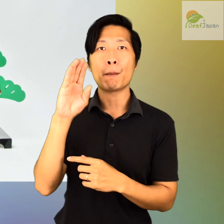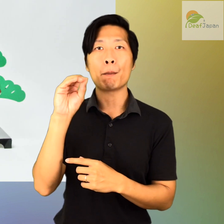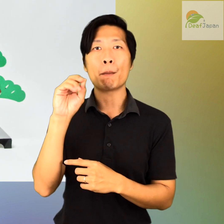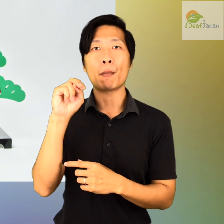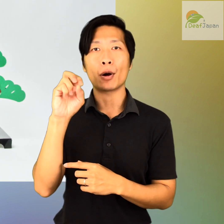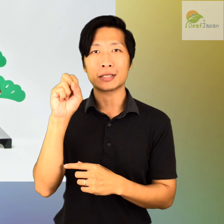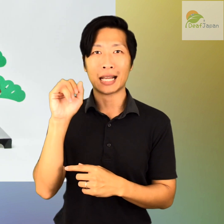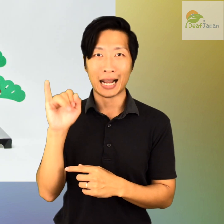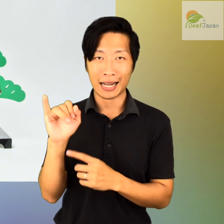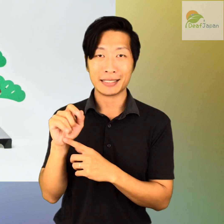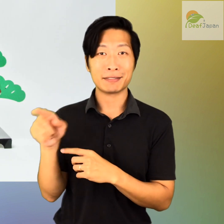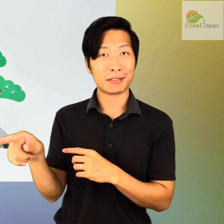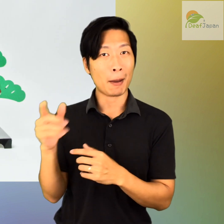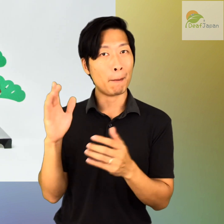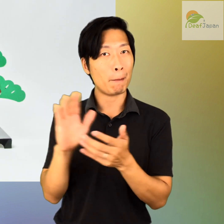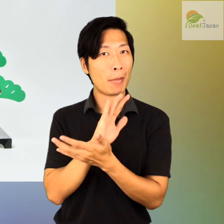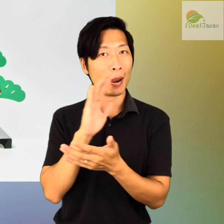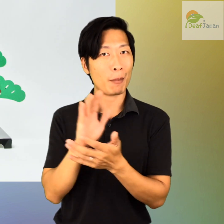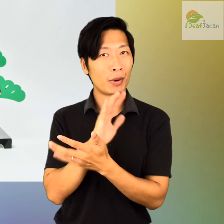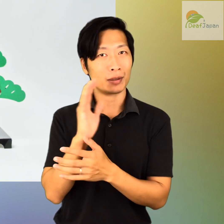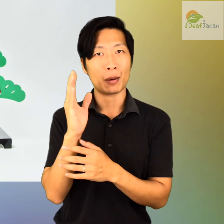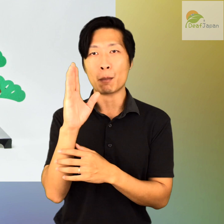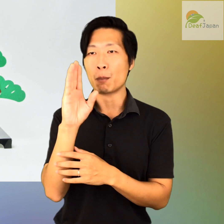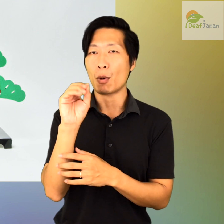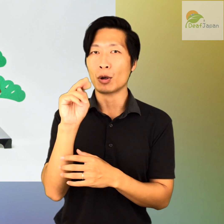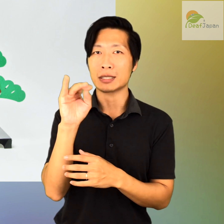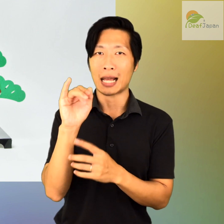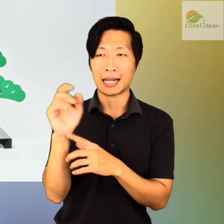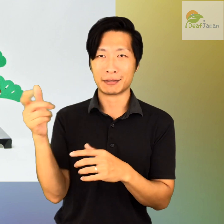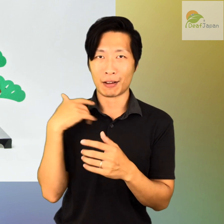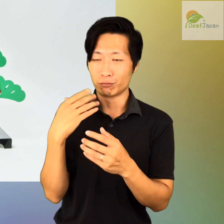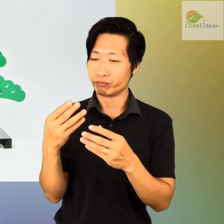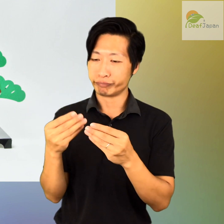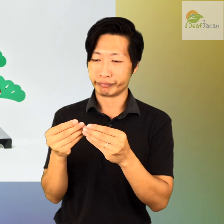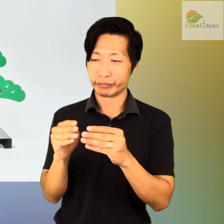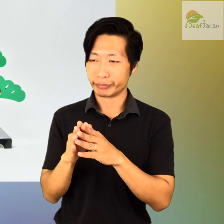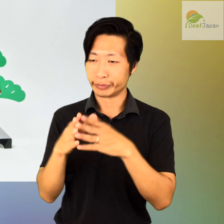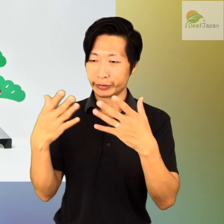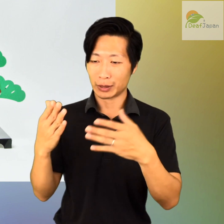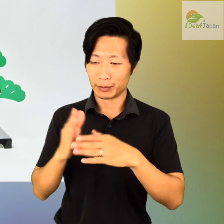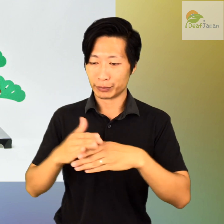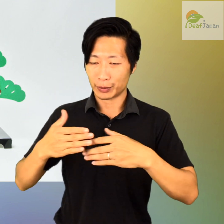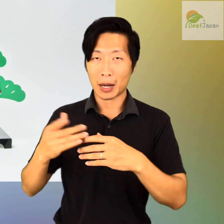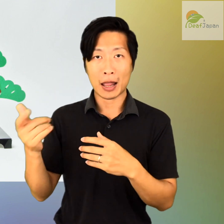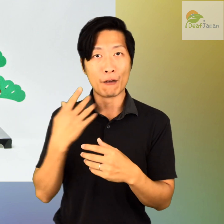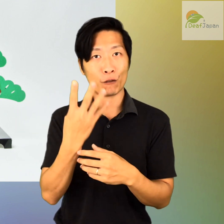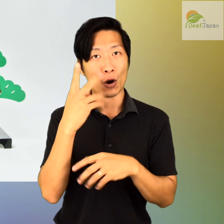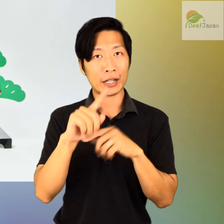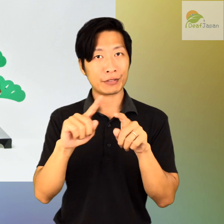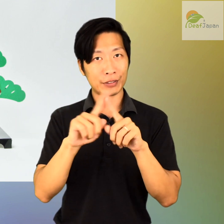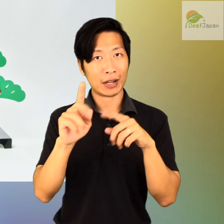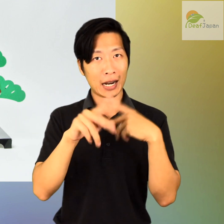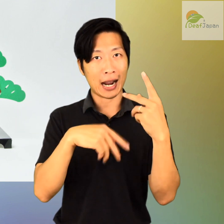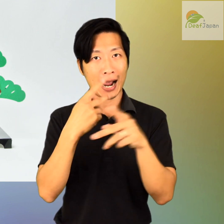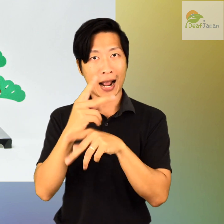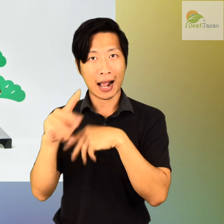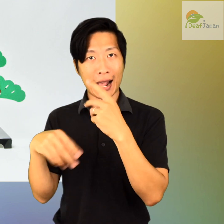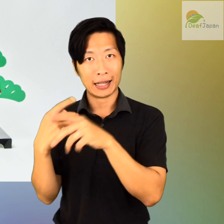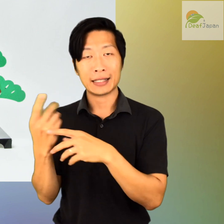new series of flat packs that come to life once you've assembled them. 4 types of bonsai available include